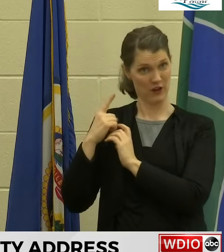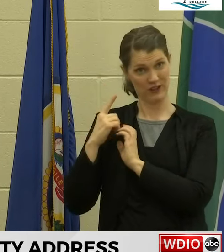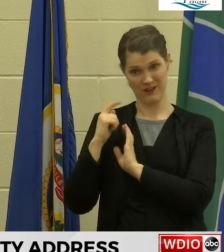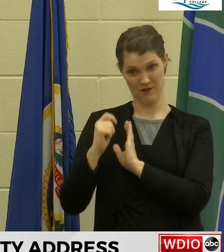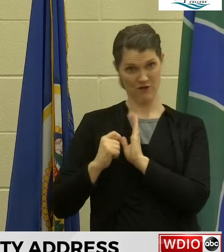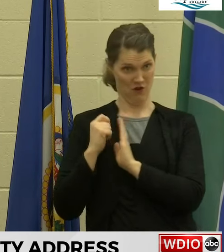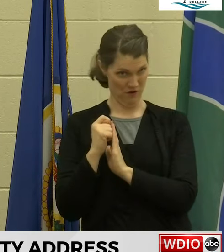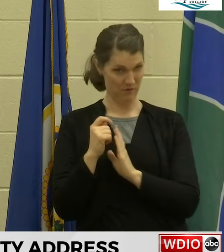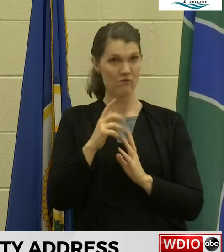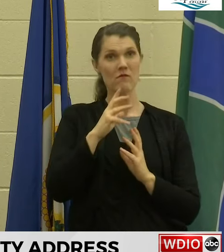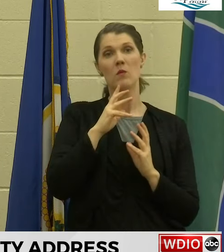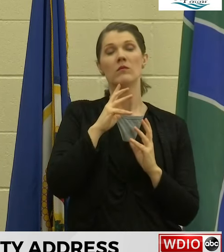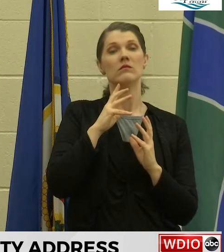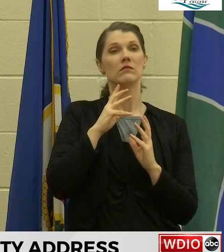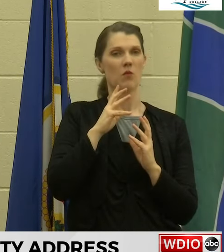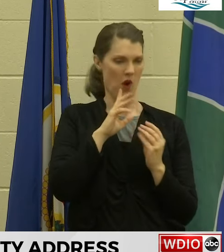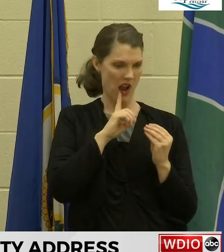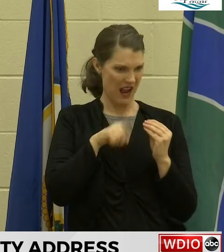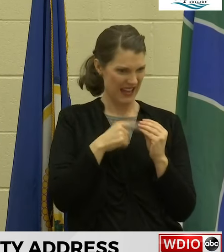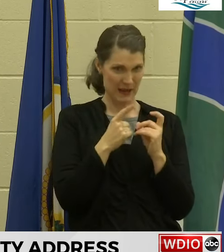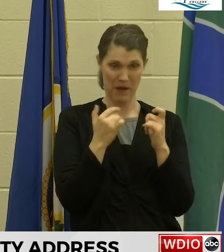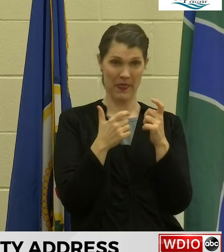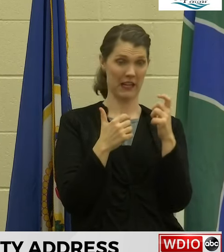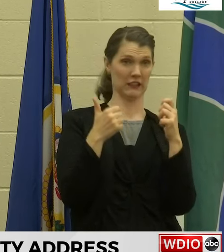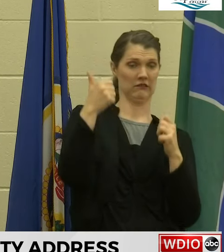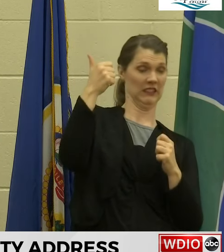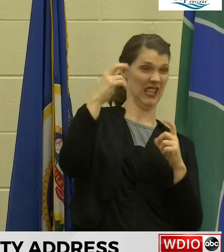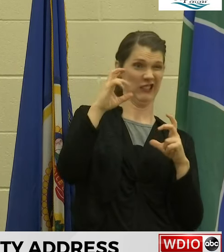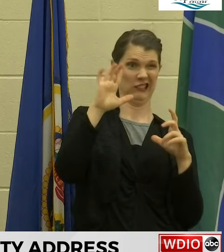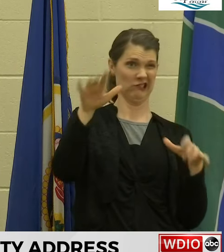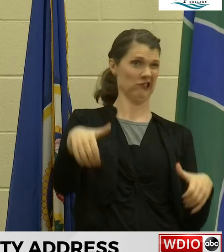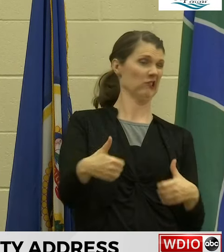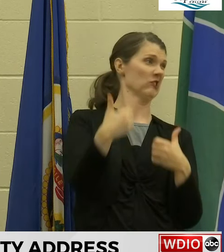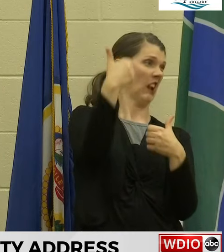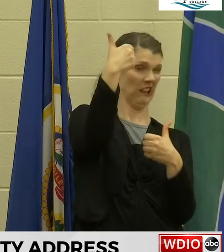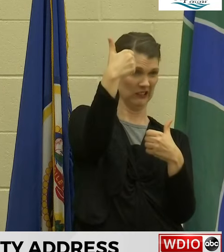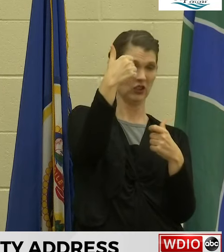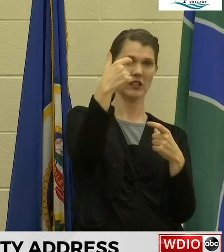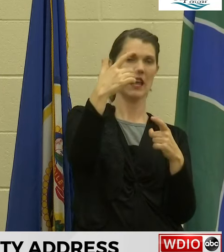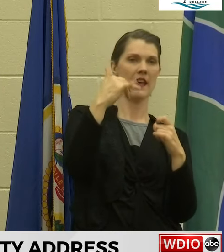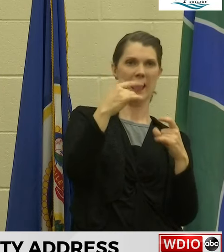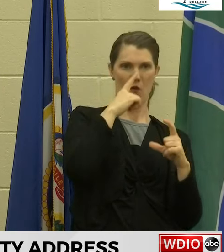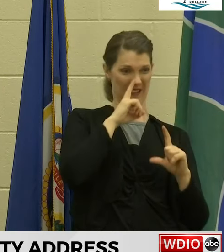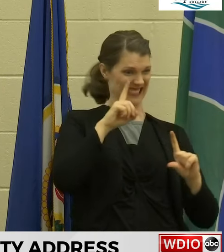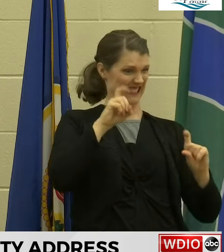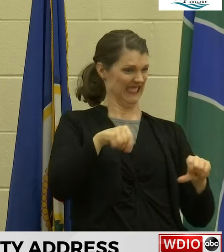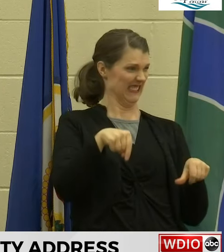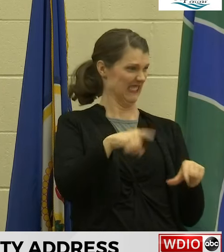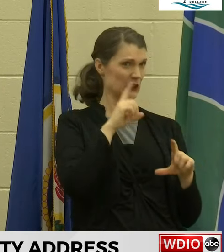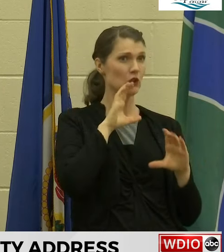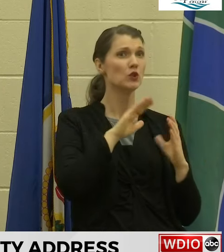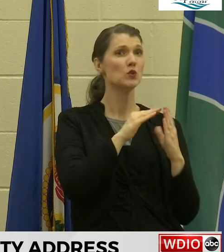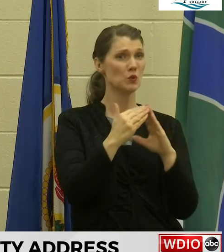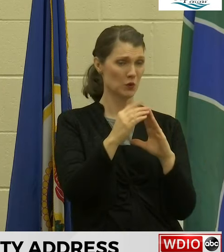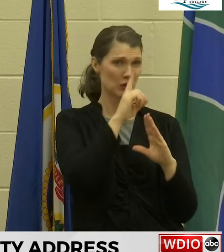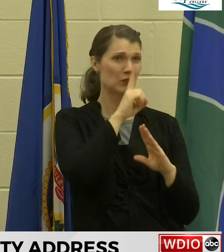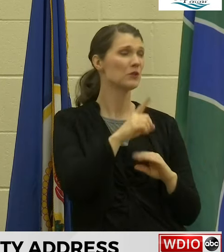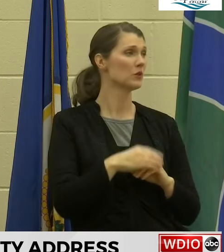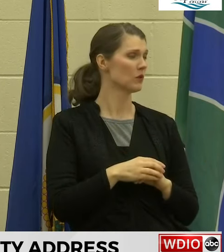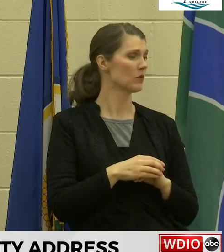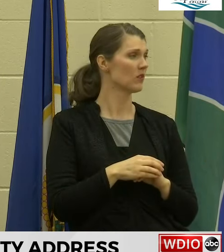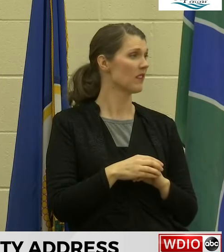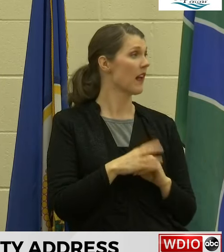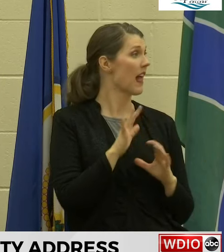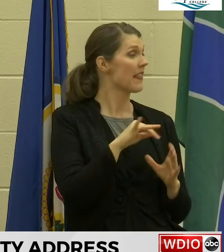on the historic inequities and big challenges that divide and test this community.